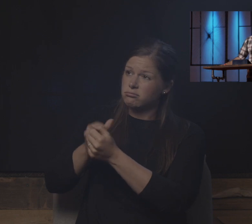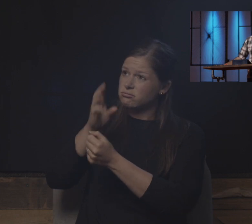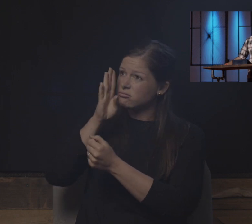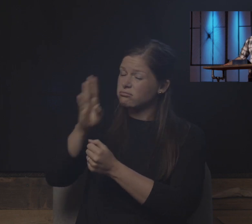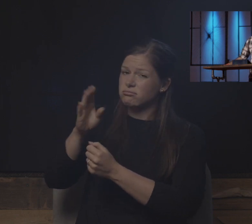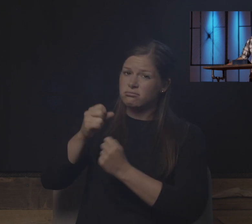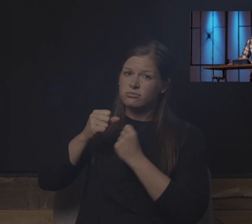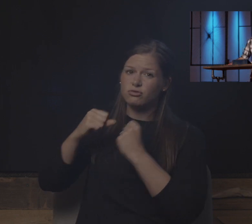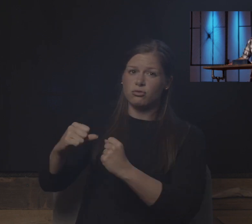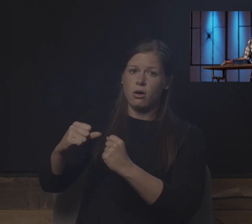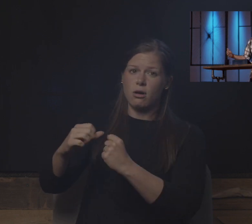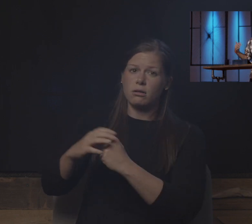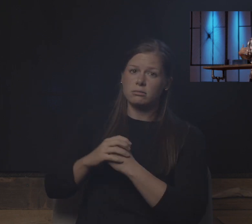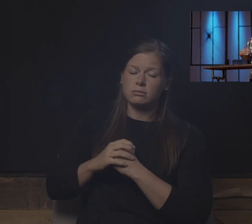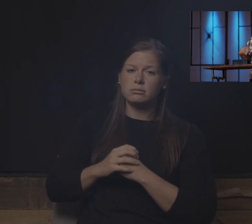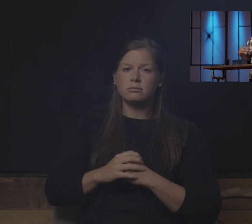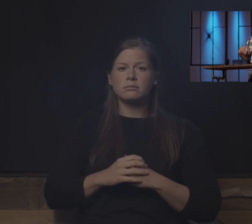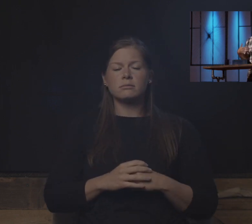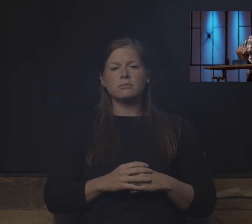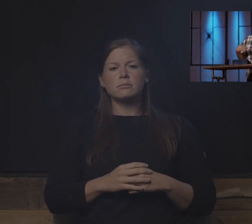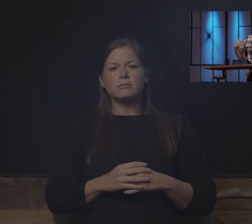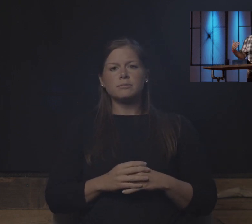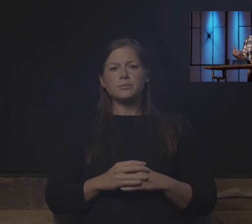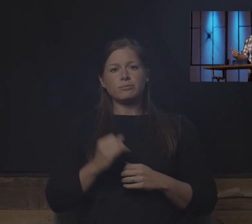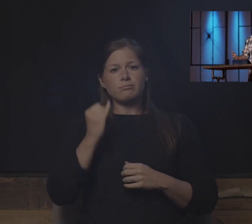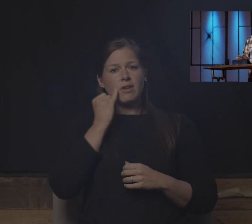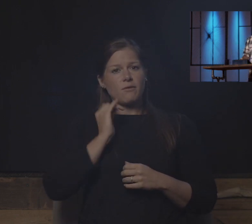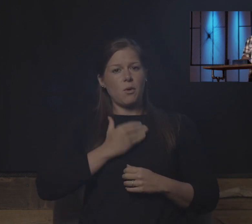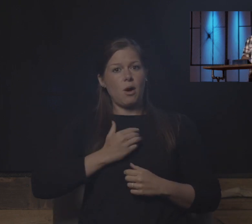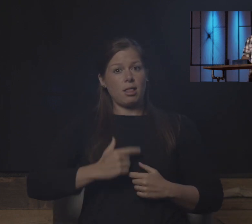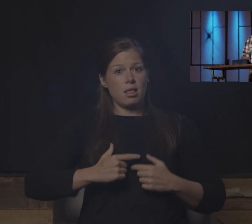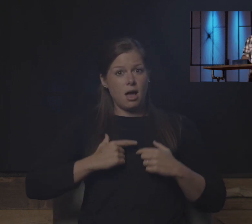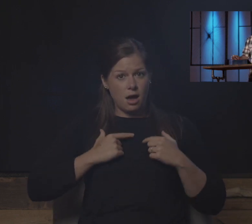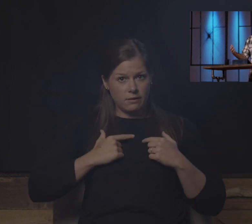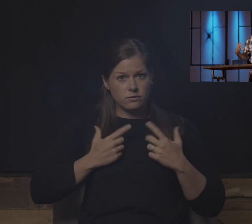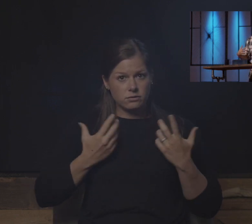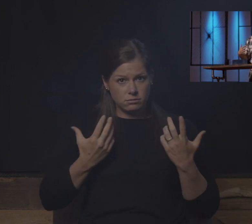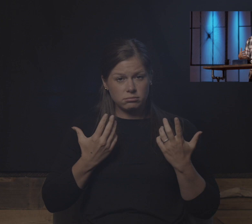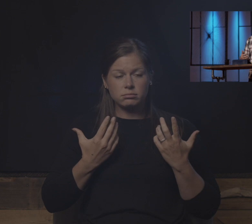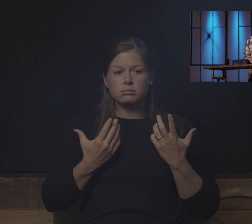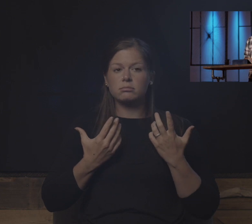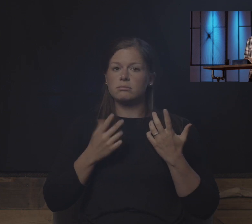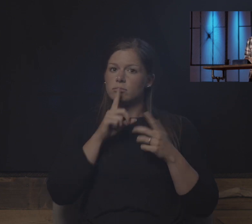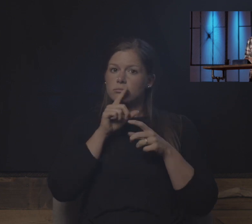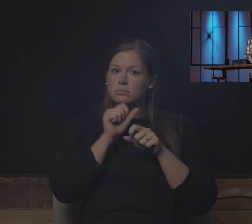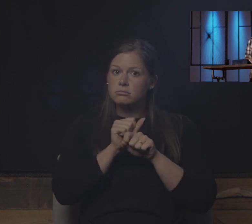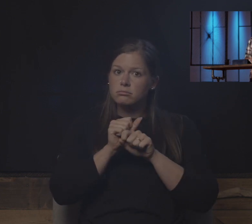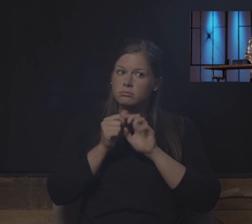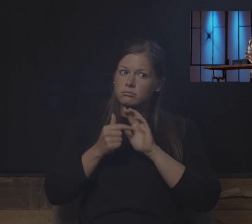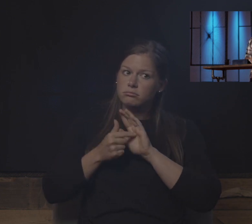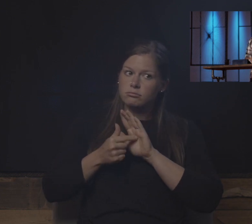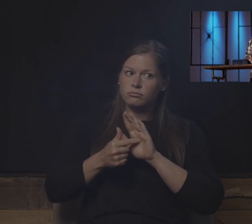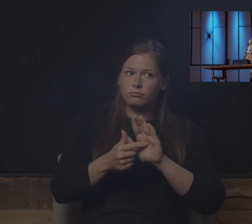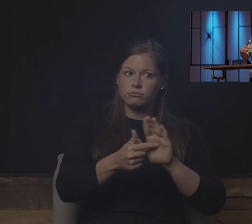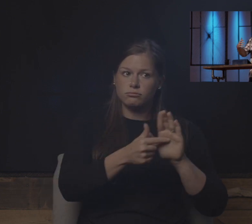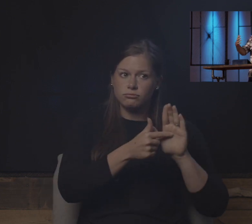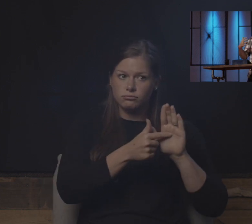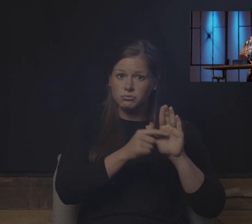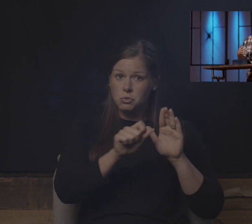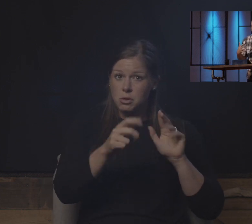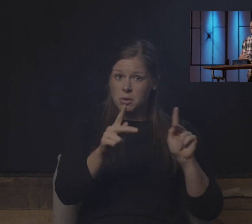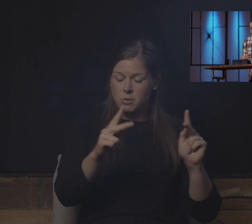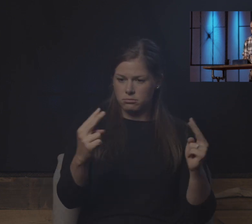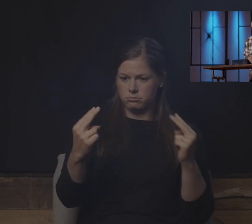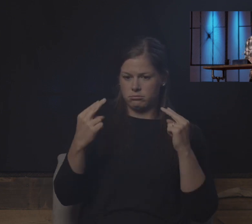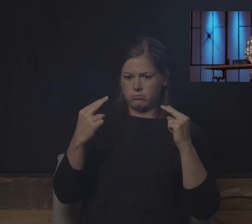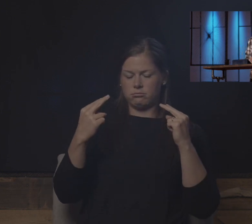of our message. When our lives leave a favorable impression on the non-Christians we interact with, we will pull